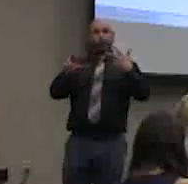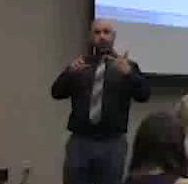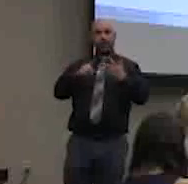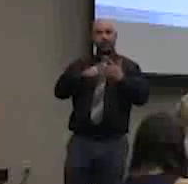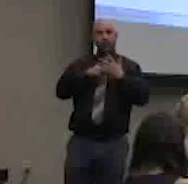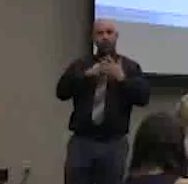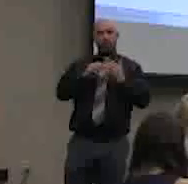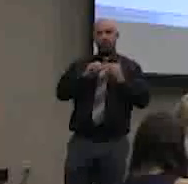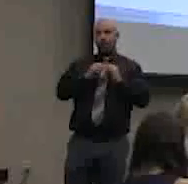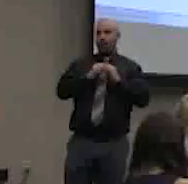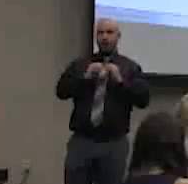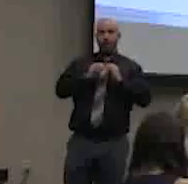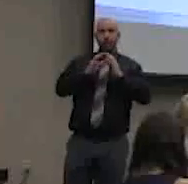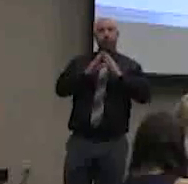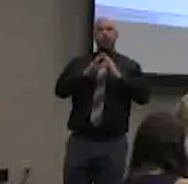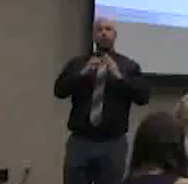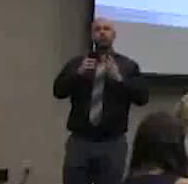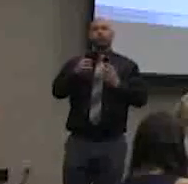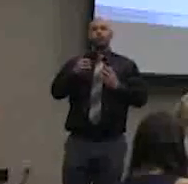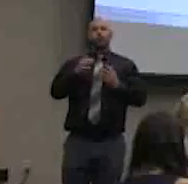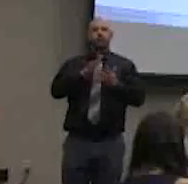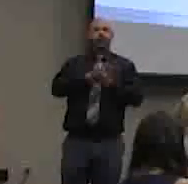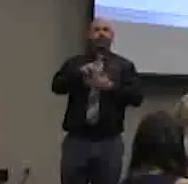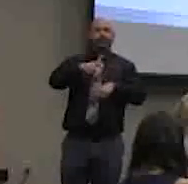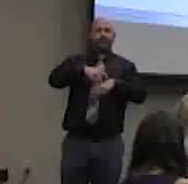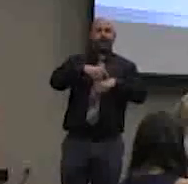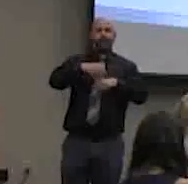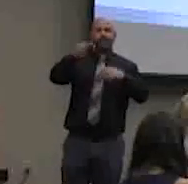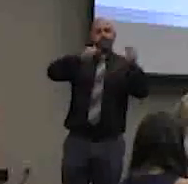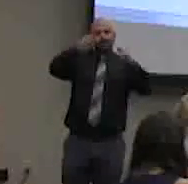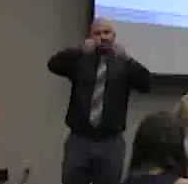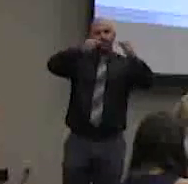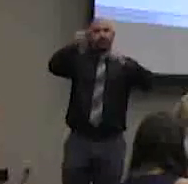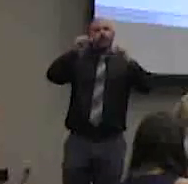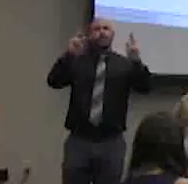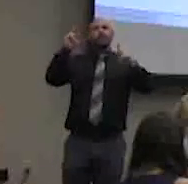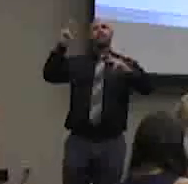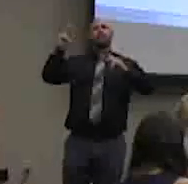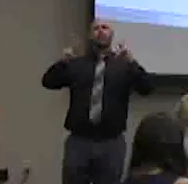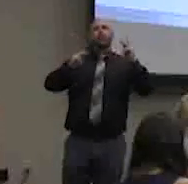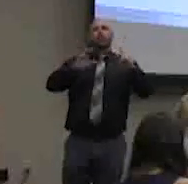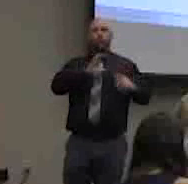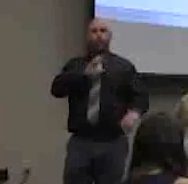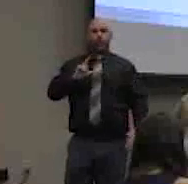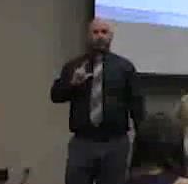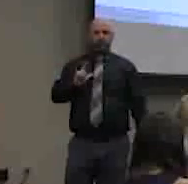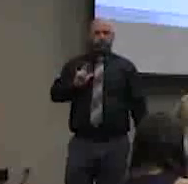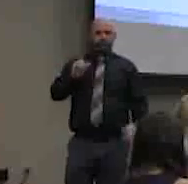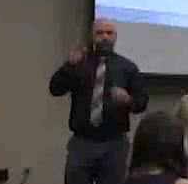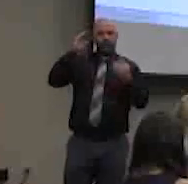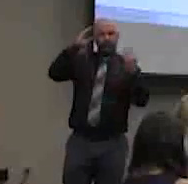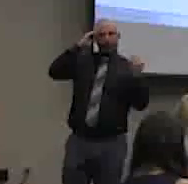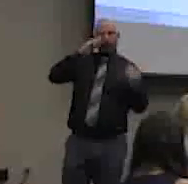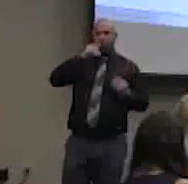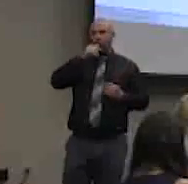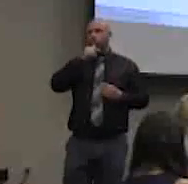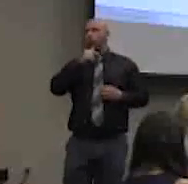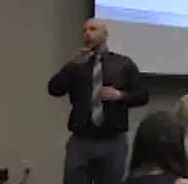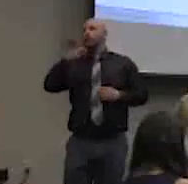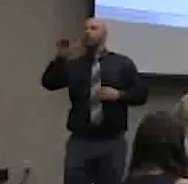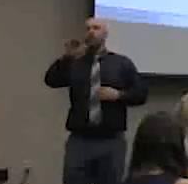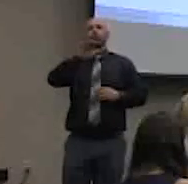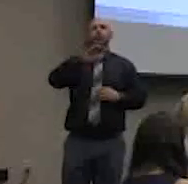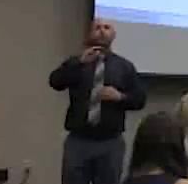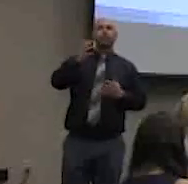time constructing your coalition, thinking about that and who to go after, how to map that out.